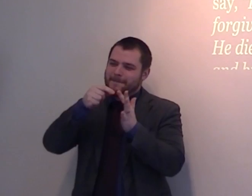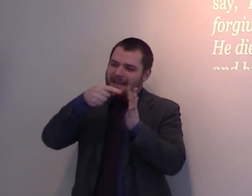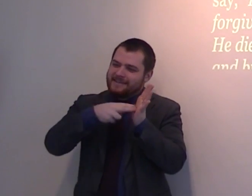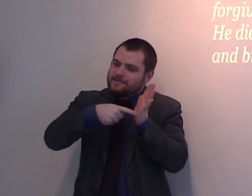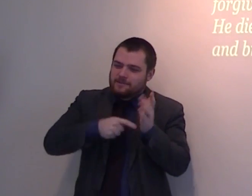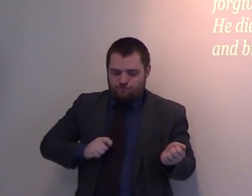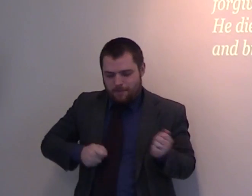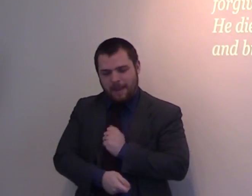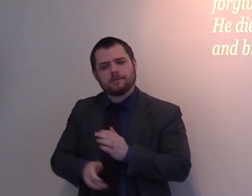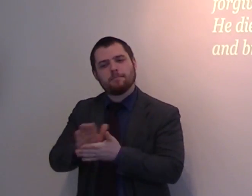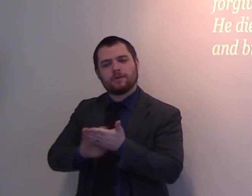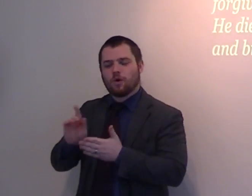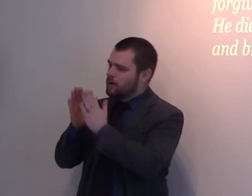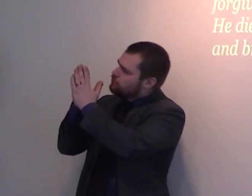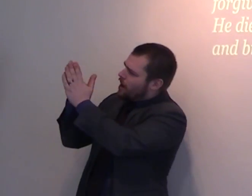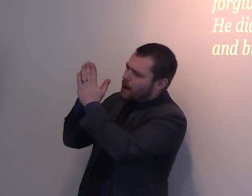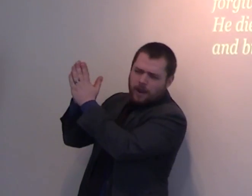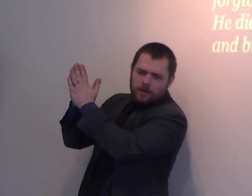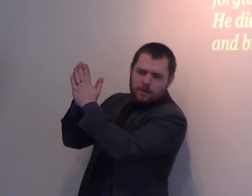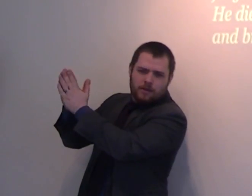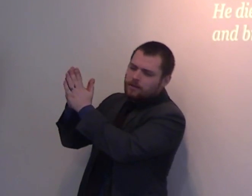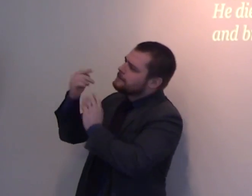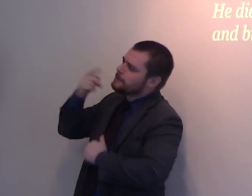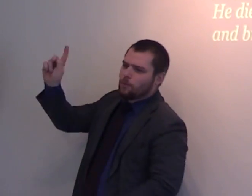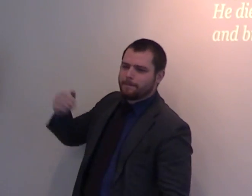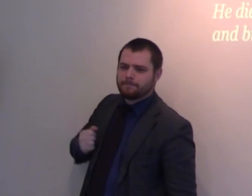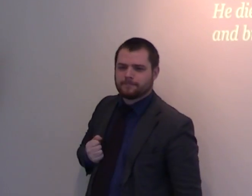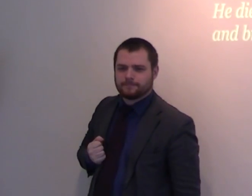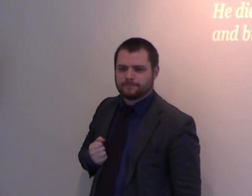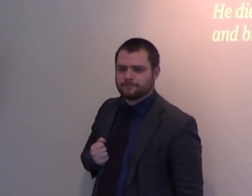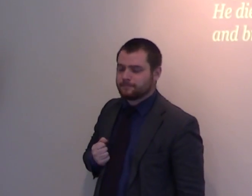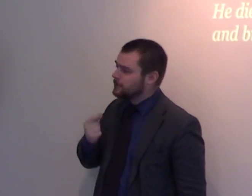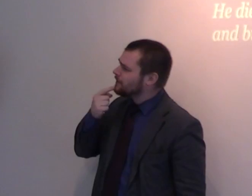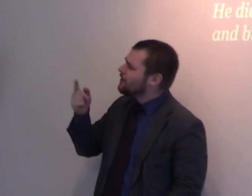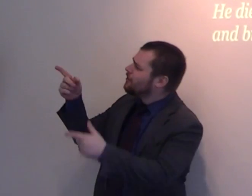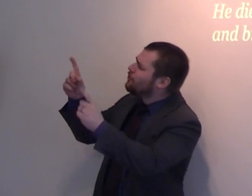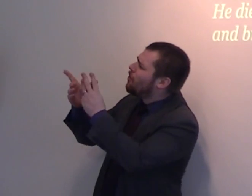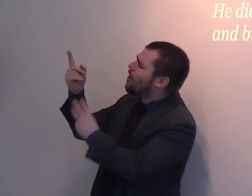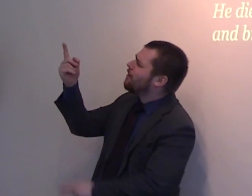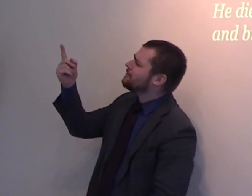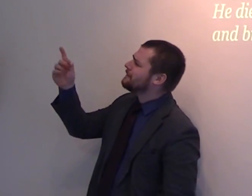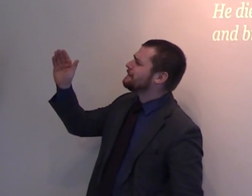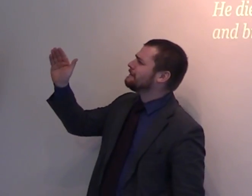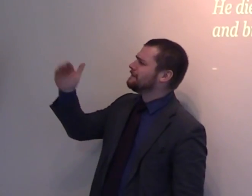Means I pray to God. I say, quote, Lord God, I am full of